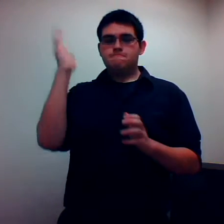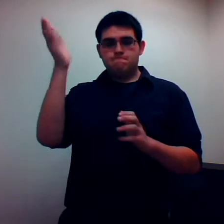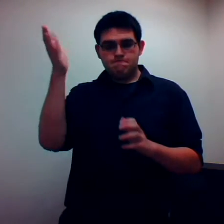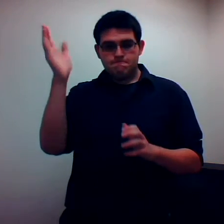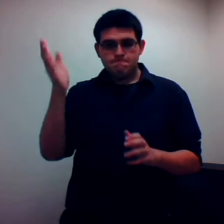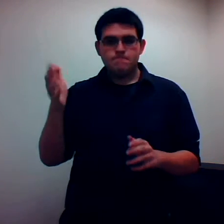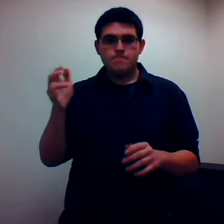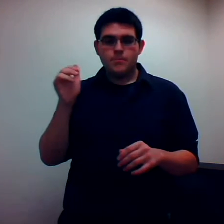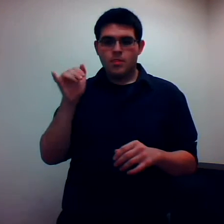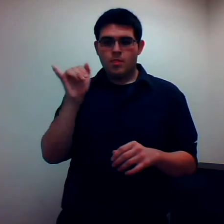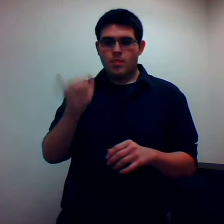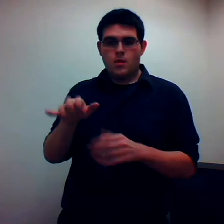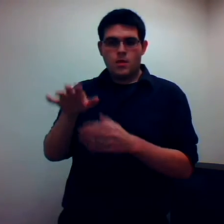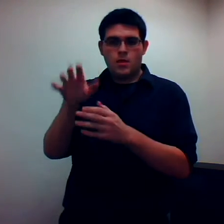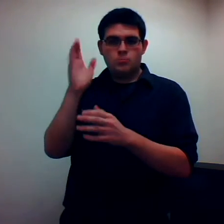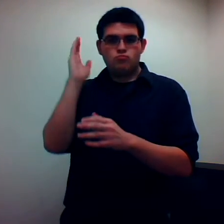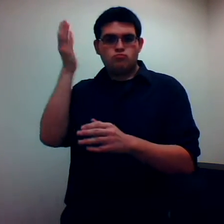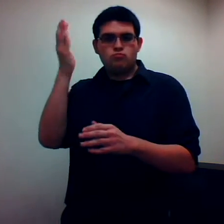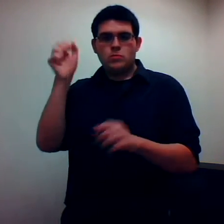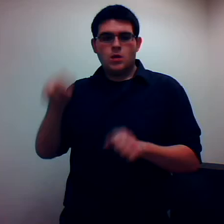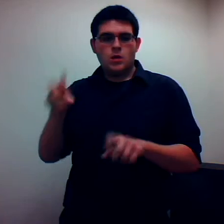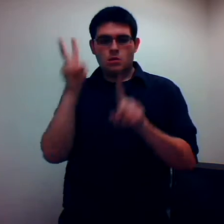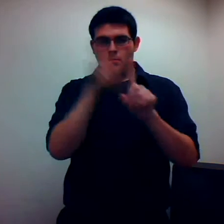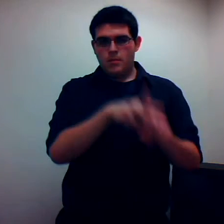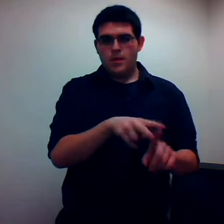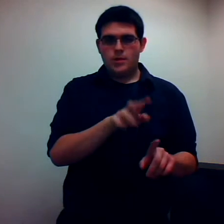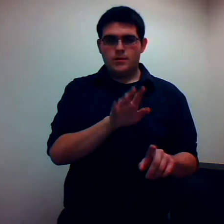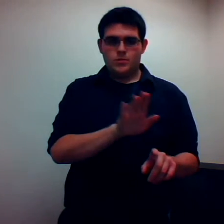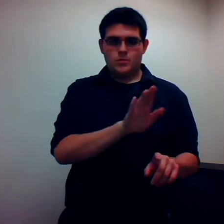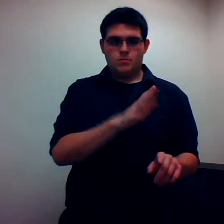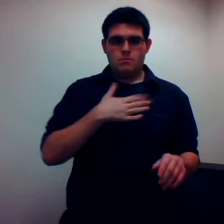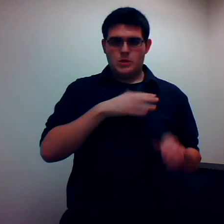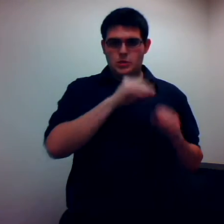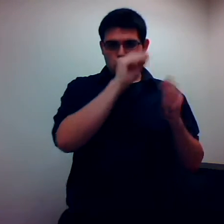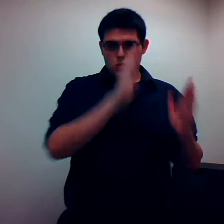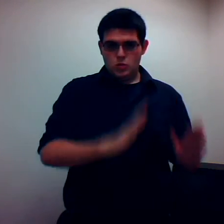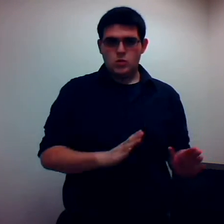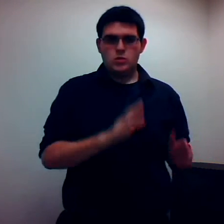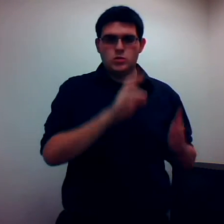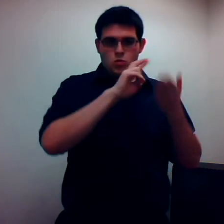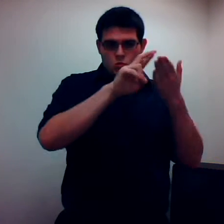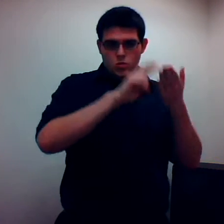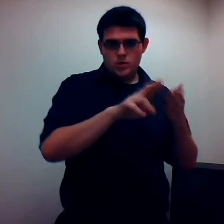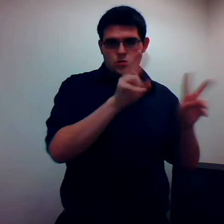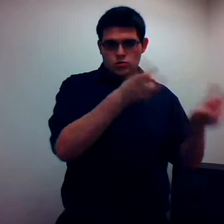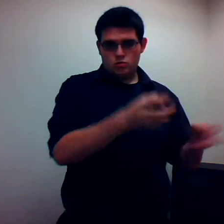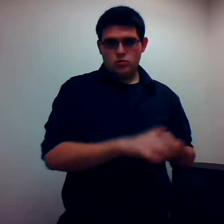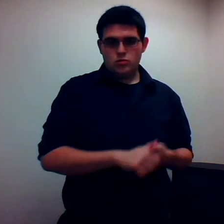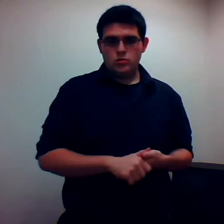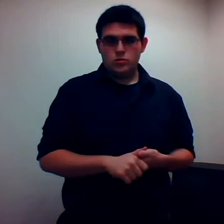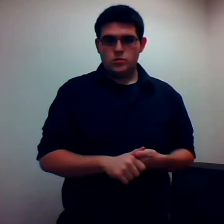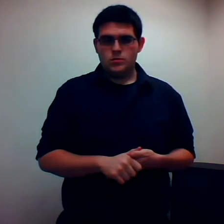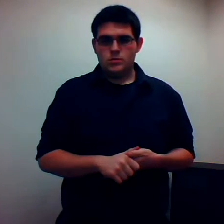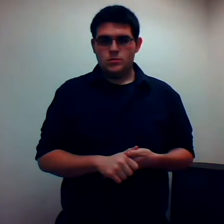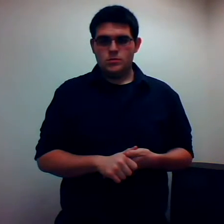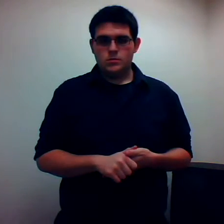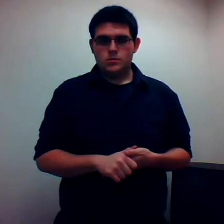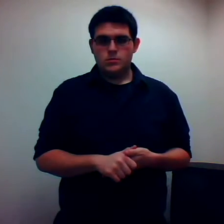So in that 3-week period after his lecture, we did all kinds of different research, reading and writing assignments, which